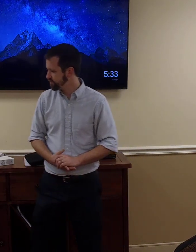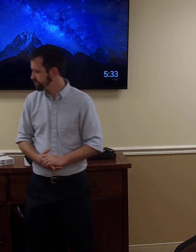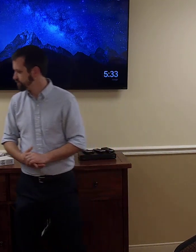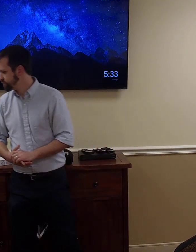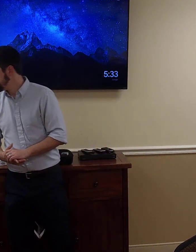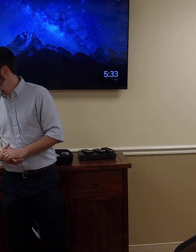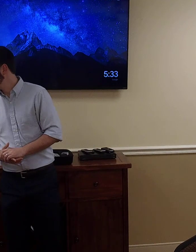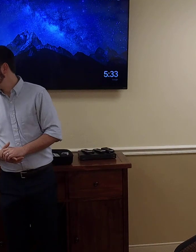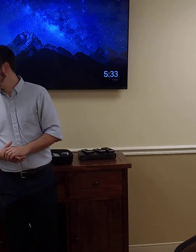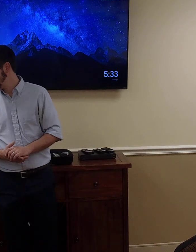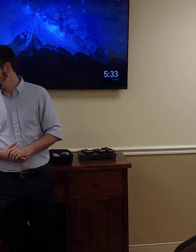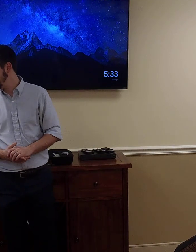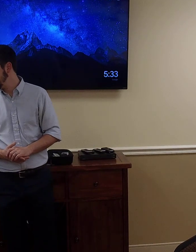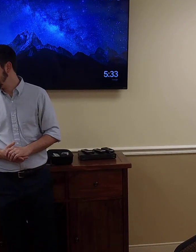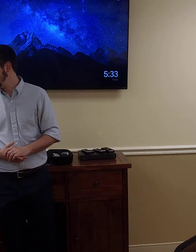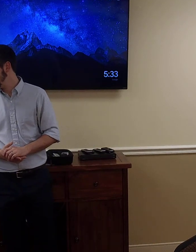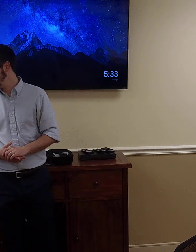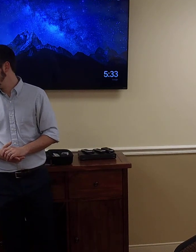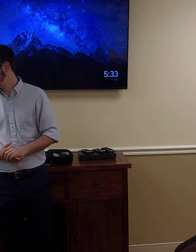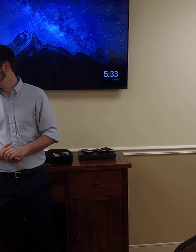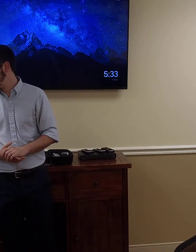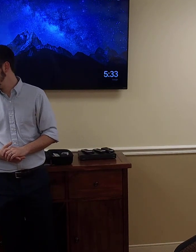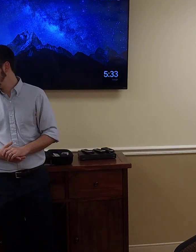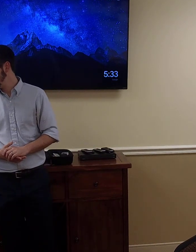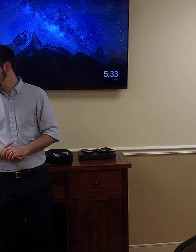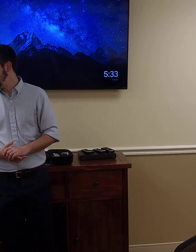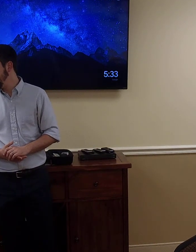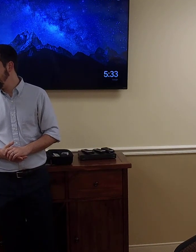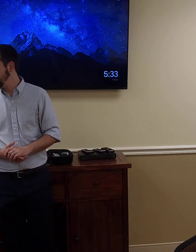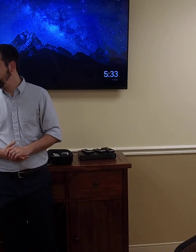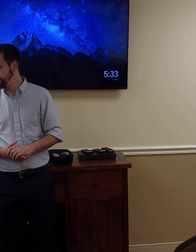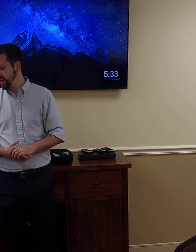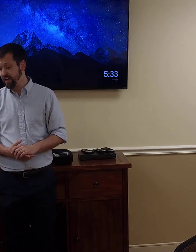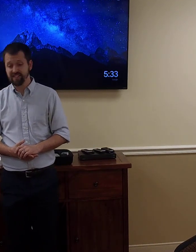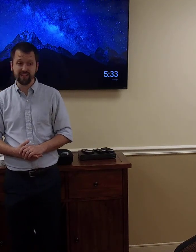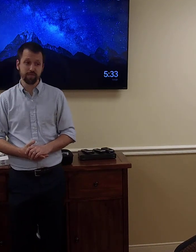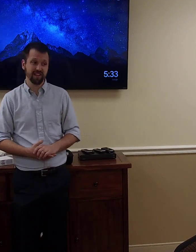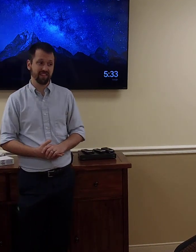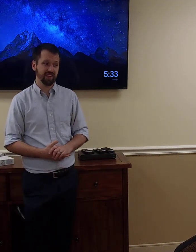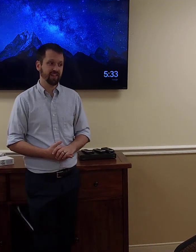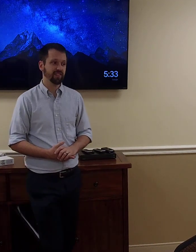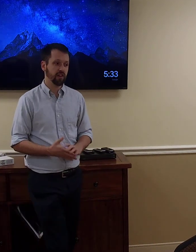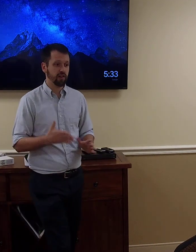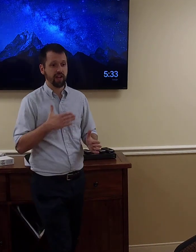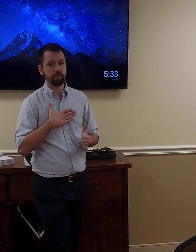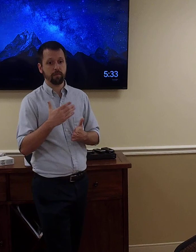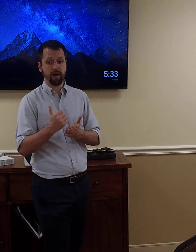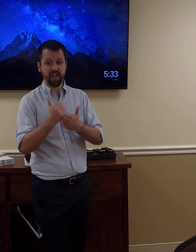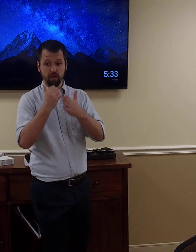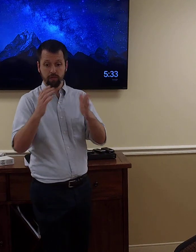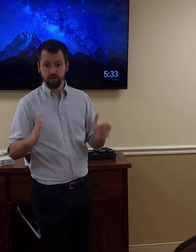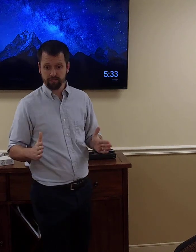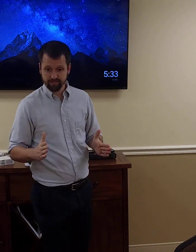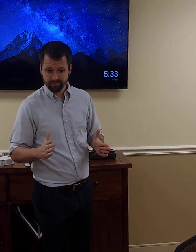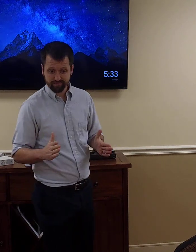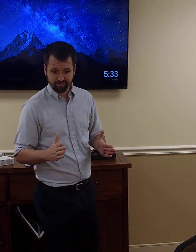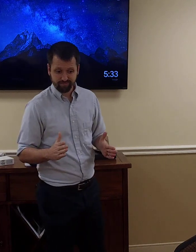2 days. Okay. 2 days. My helper is not 6 minutes late. So you already got the my helper.